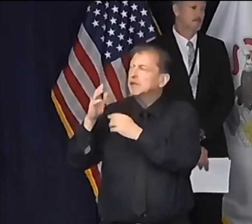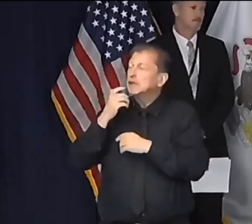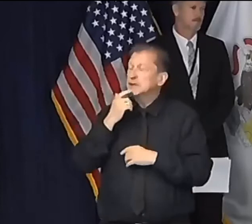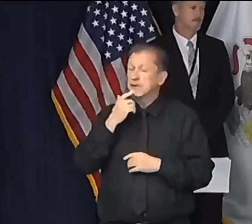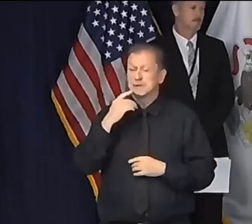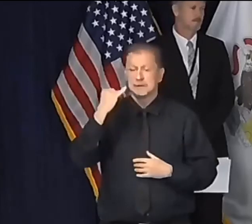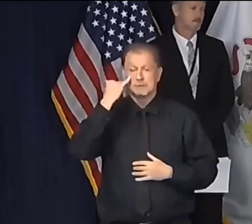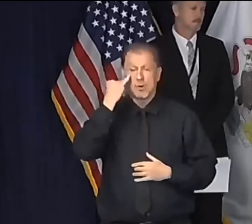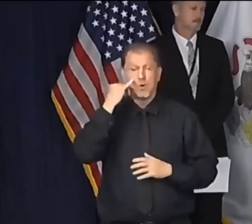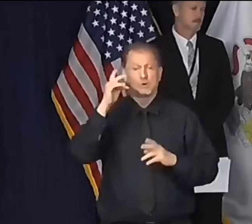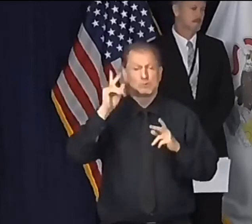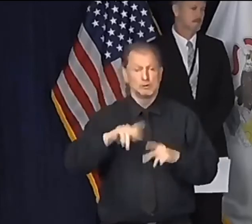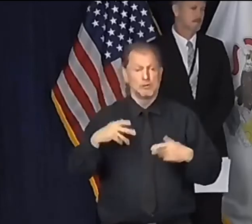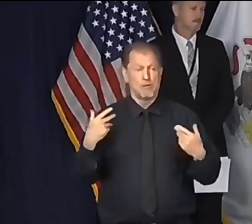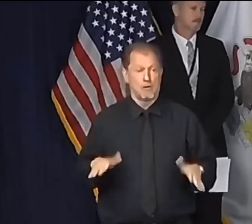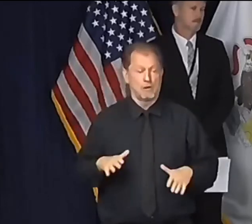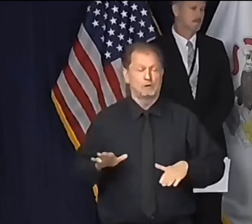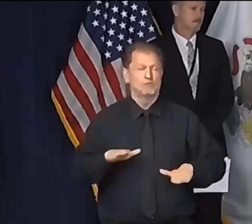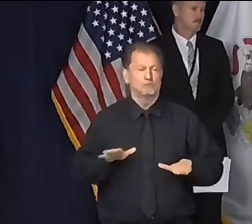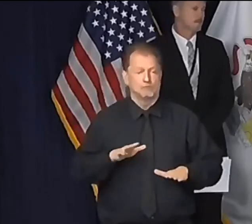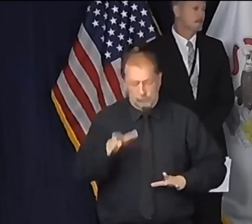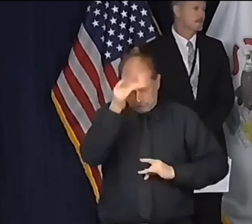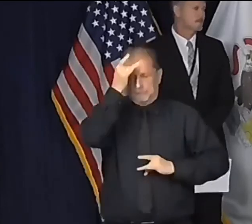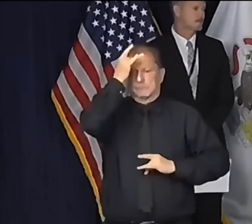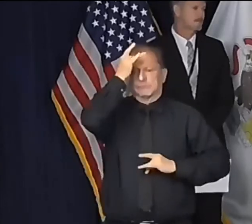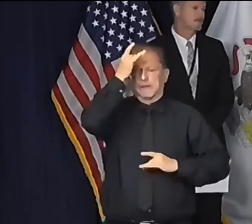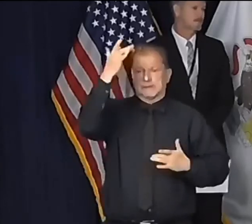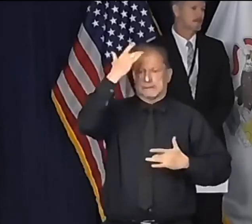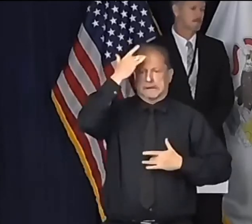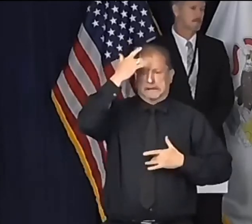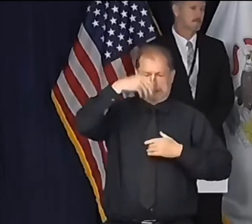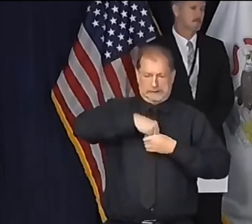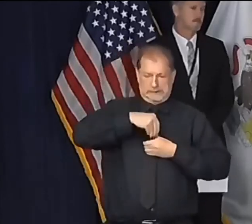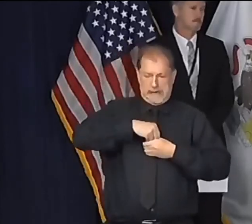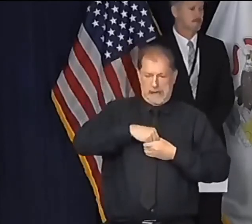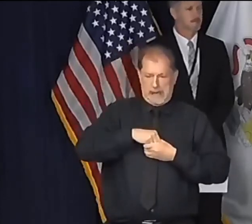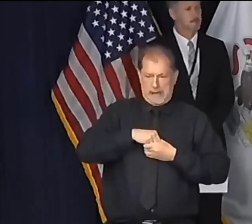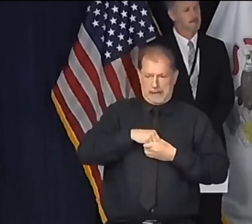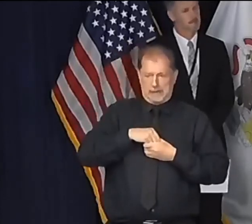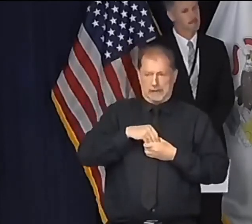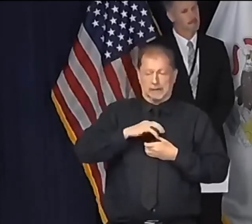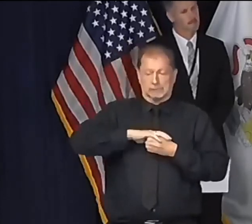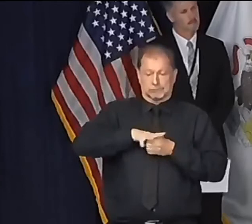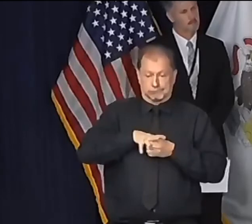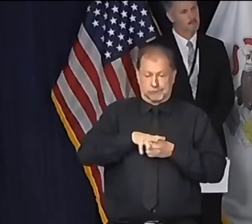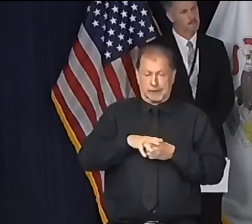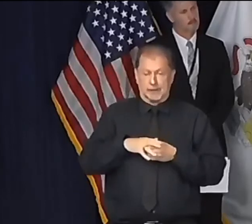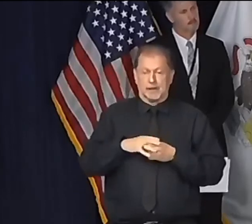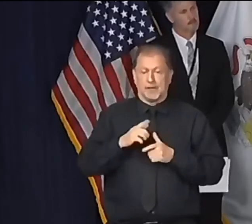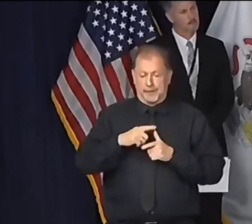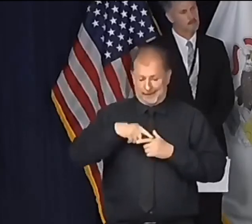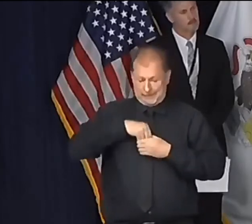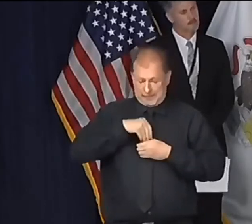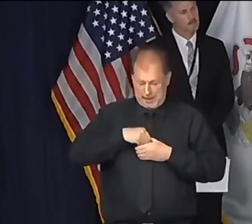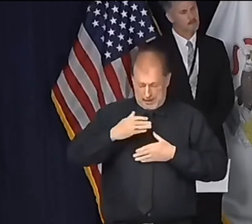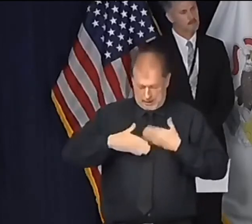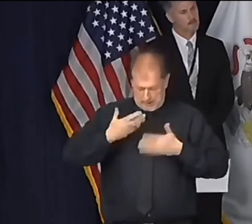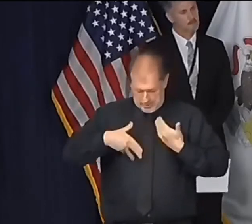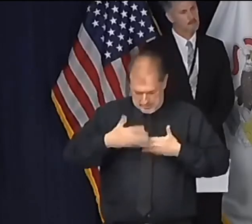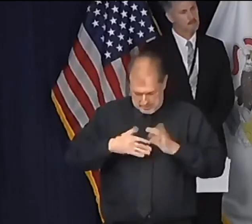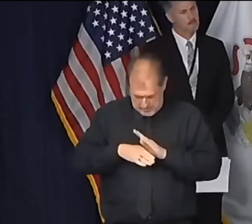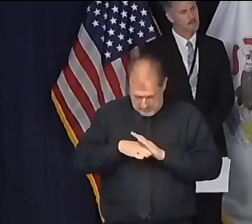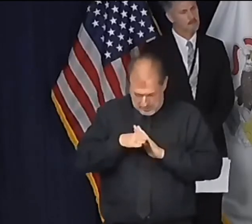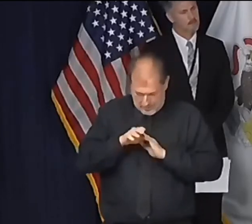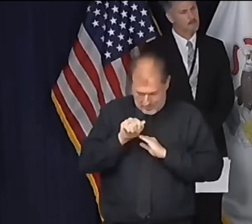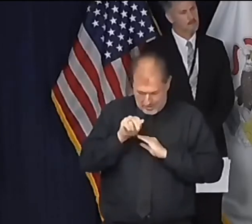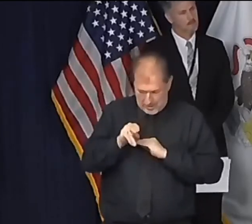think has had the disease, we're assuming that they have developed antibodies, that they now have immunity, doesn't that then